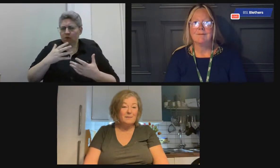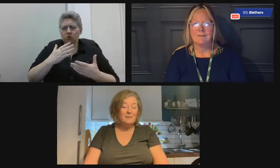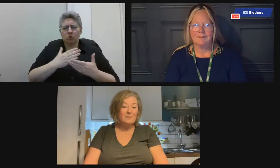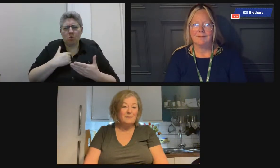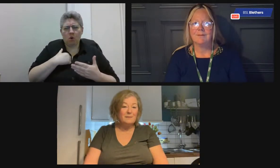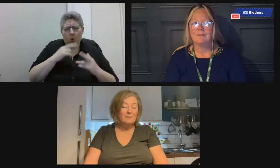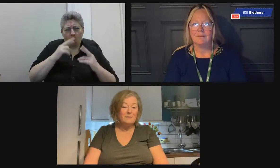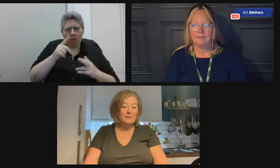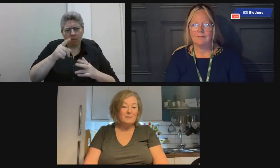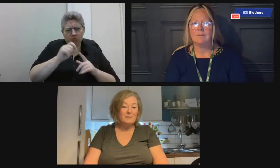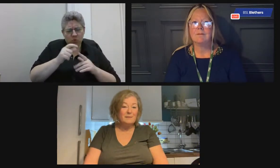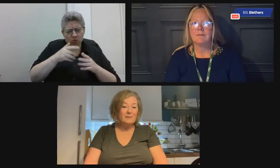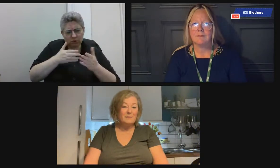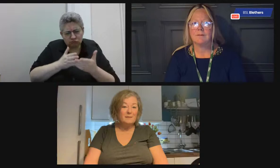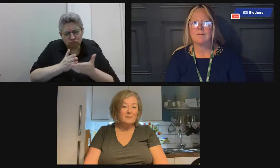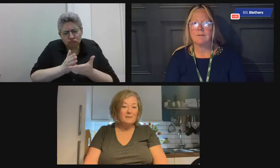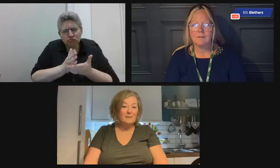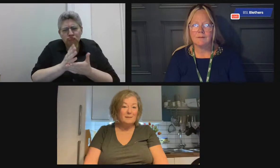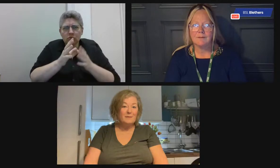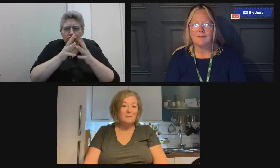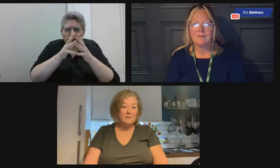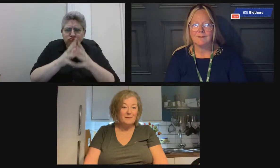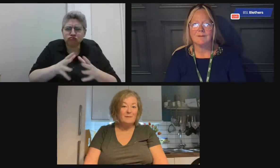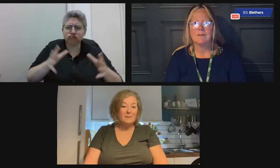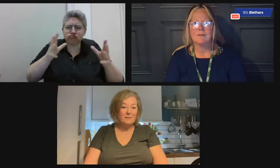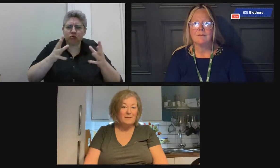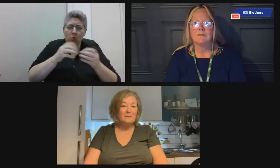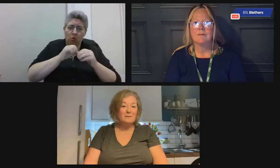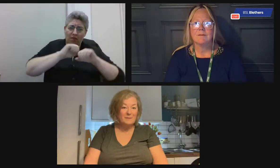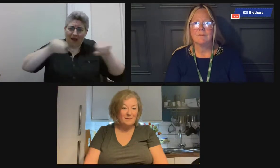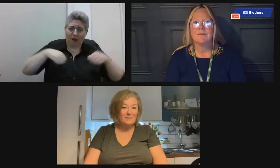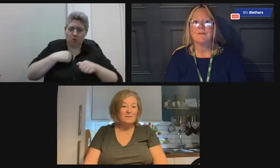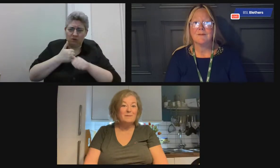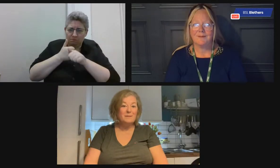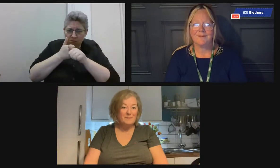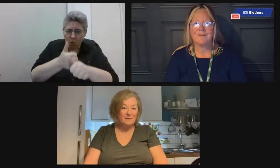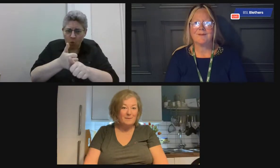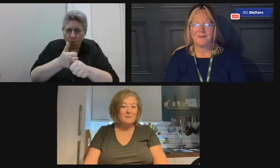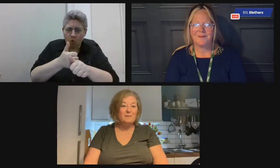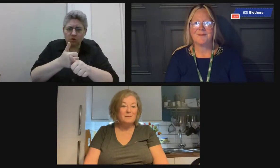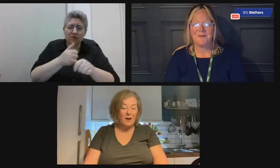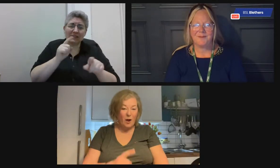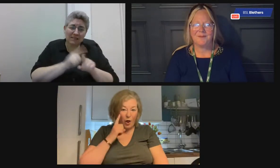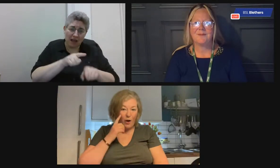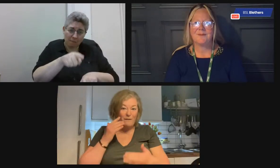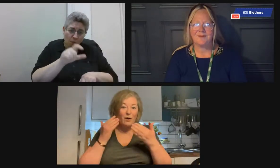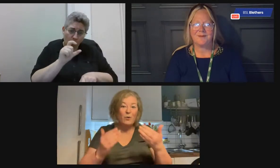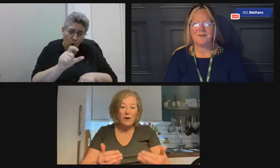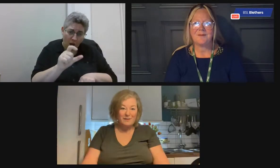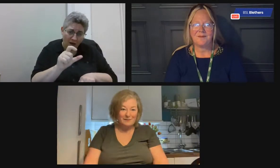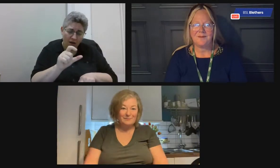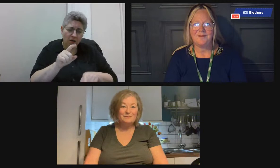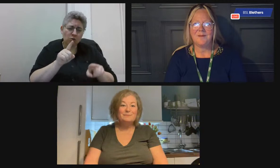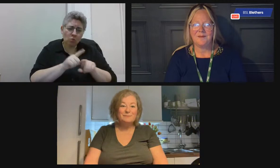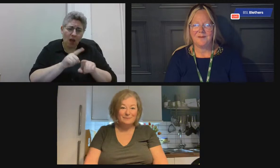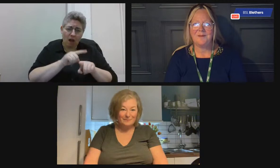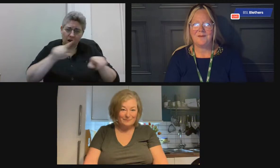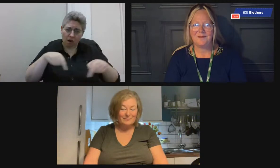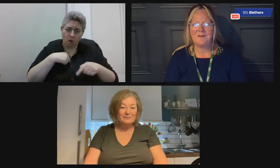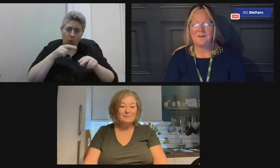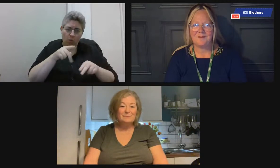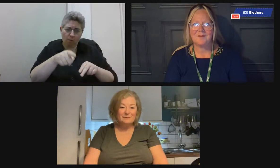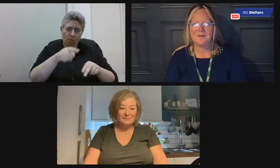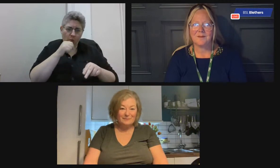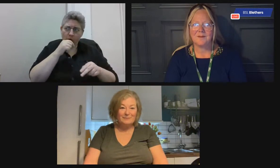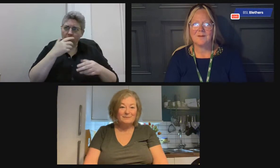We're a deaf community that we're small, and a lot of the times we know each other. And I really hope that this project grows